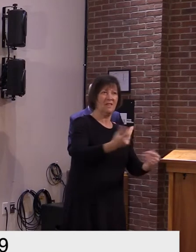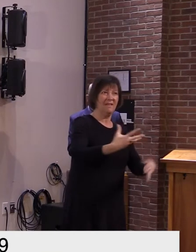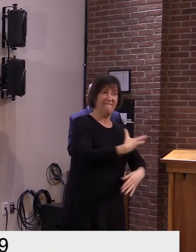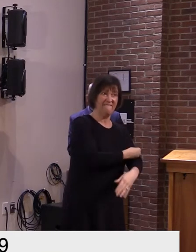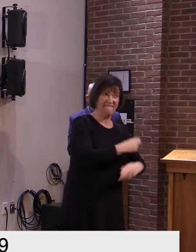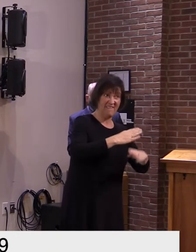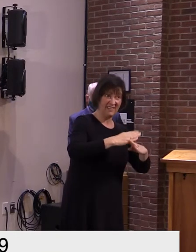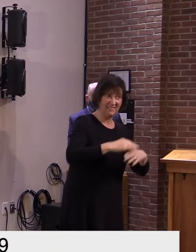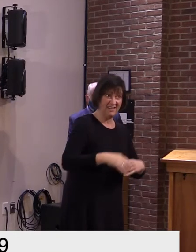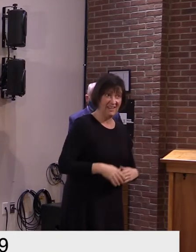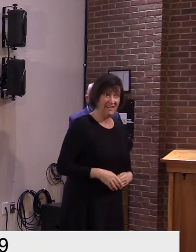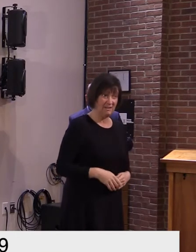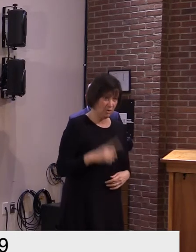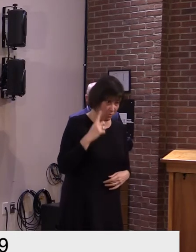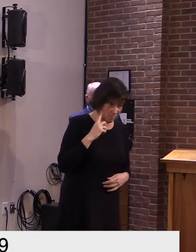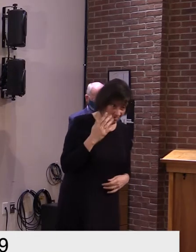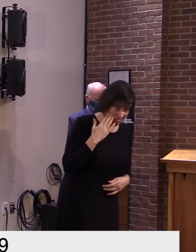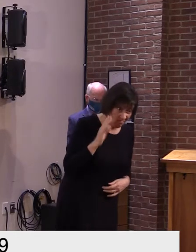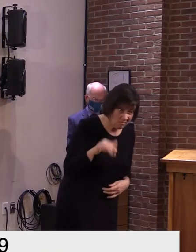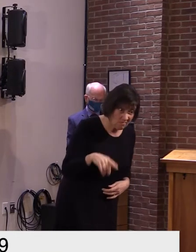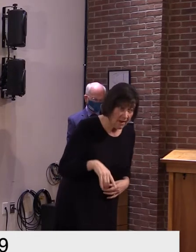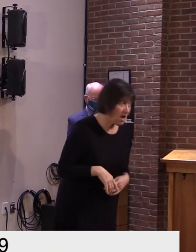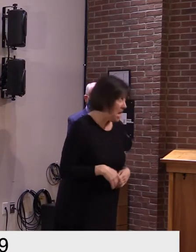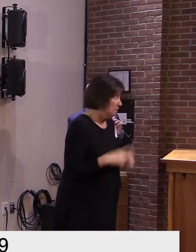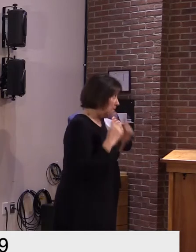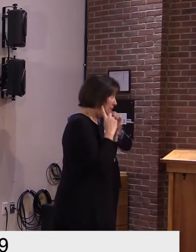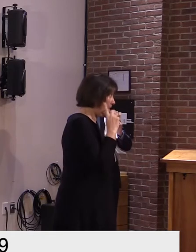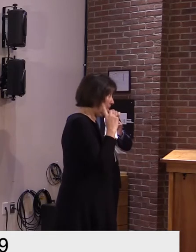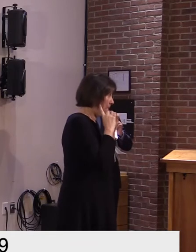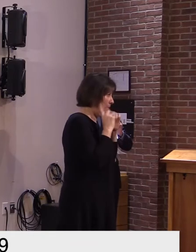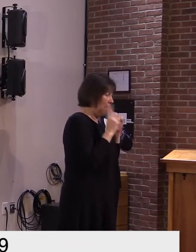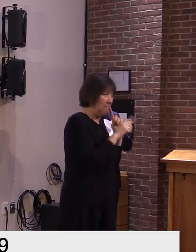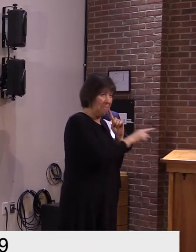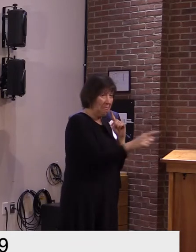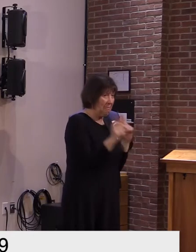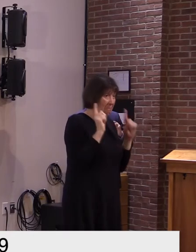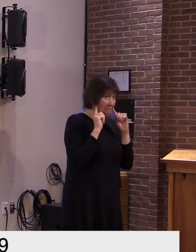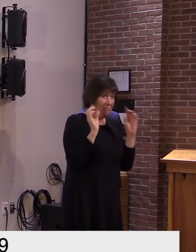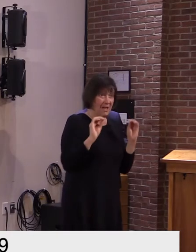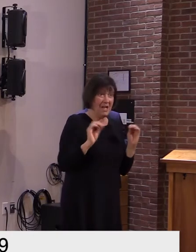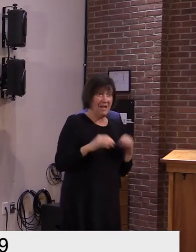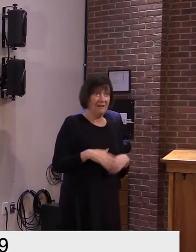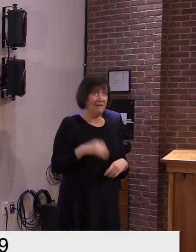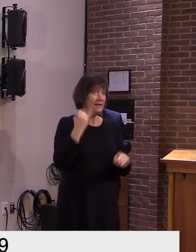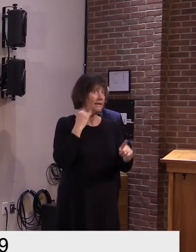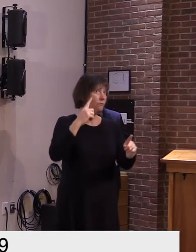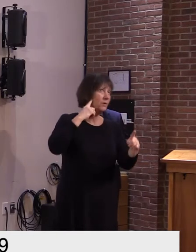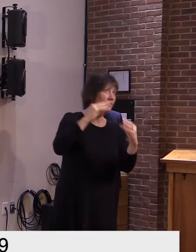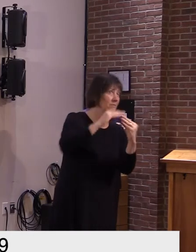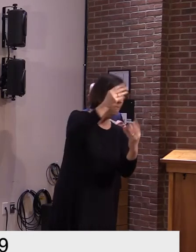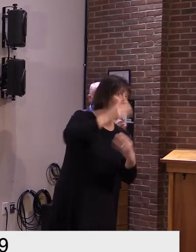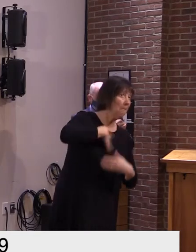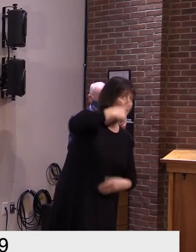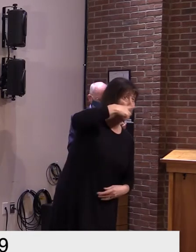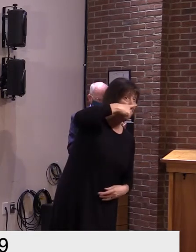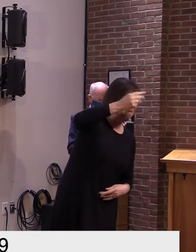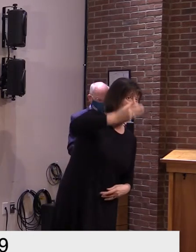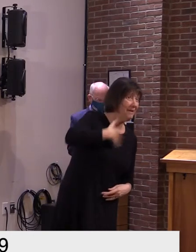Nothing that I've heard, Governor. Nothing from public safety, Governor. Jolie, if you hear anything more, maybe you could let us